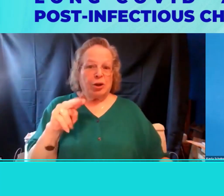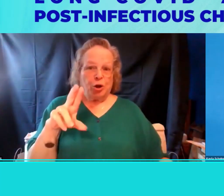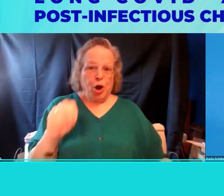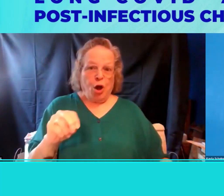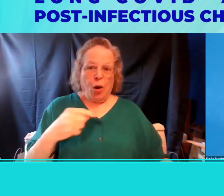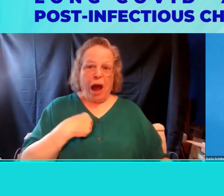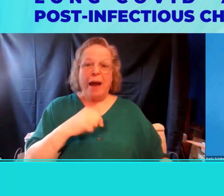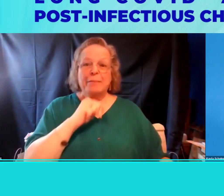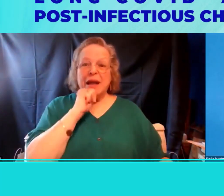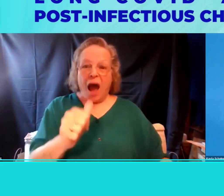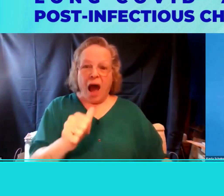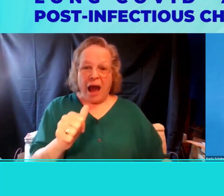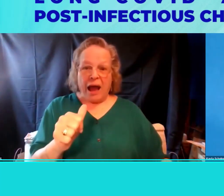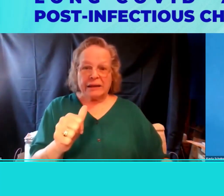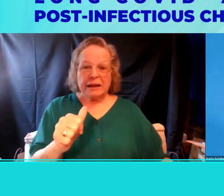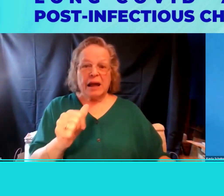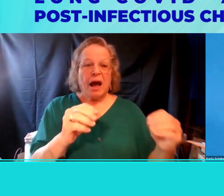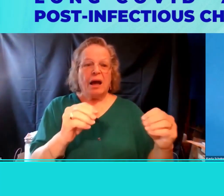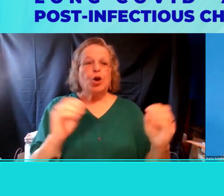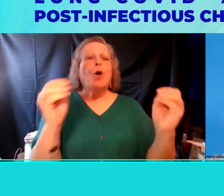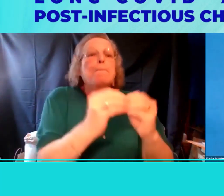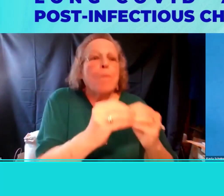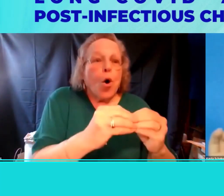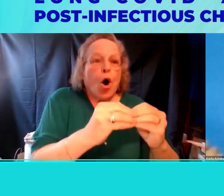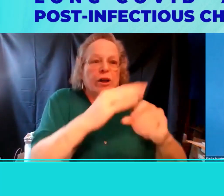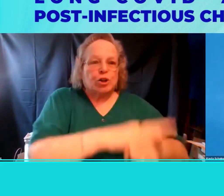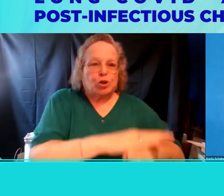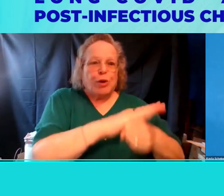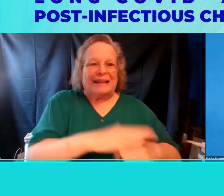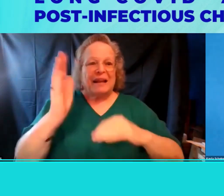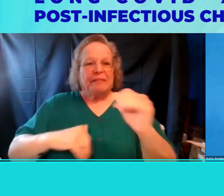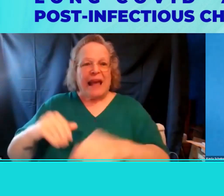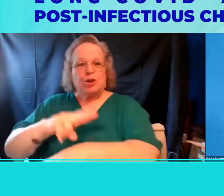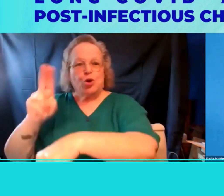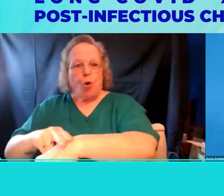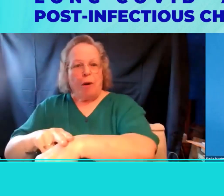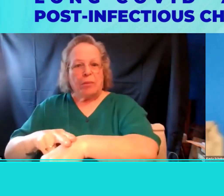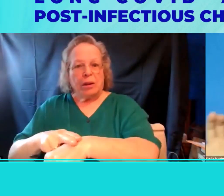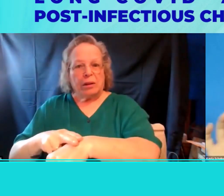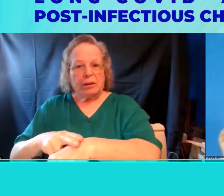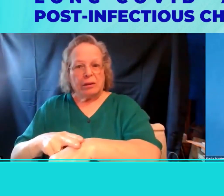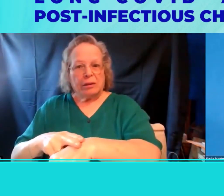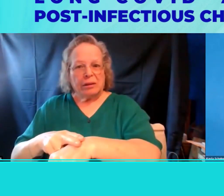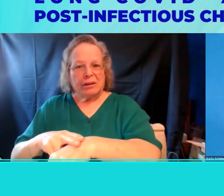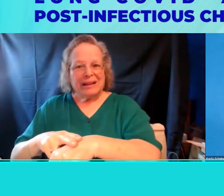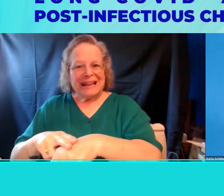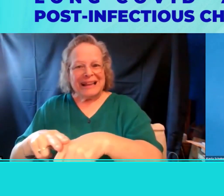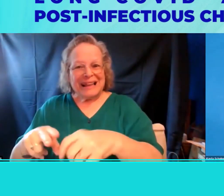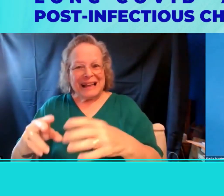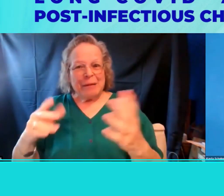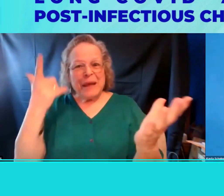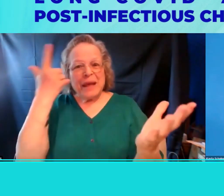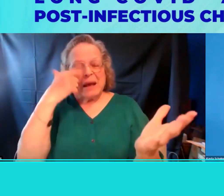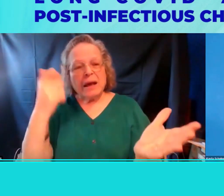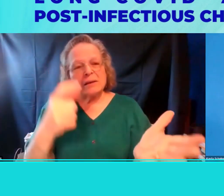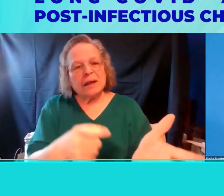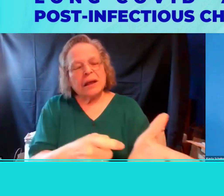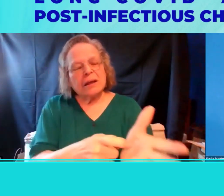with a Holter monitor, they always asked me, "Are you under more stress than